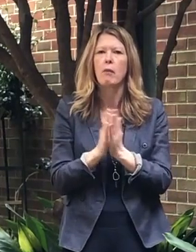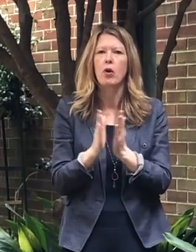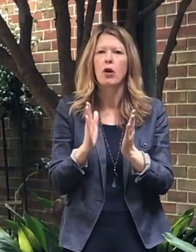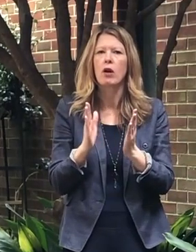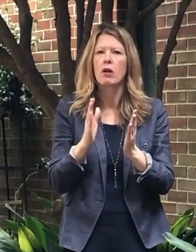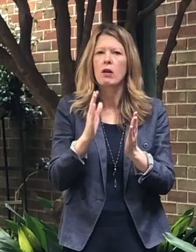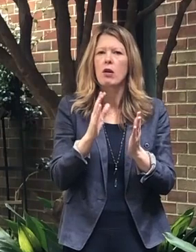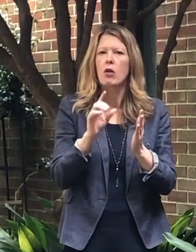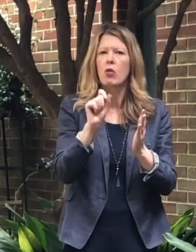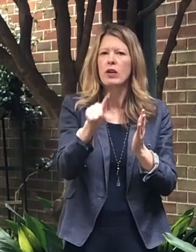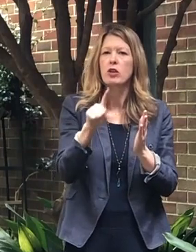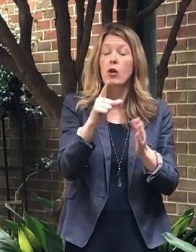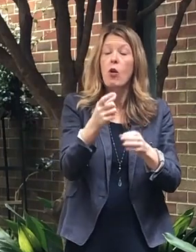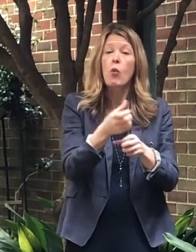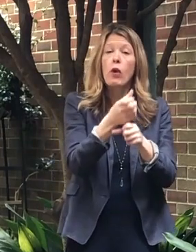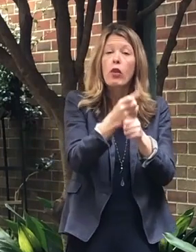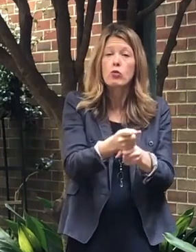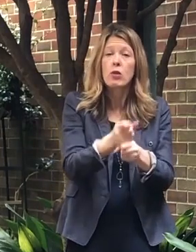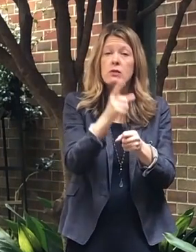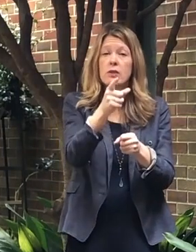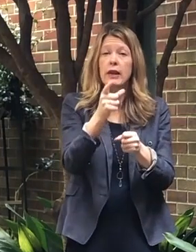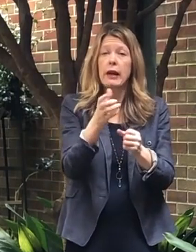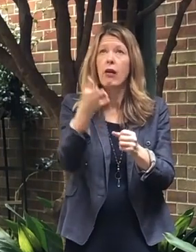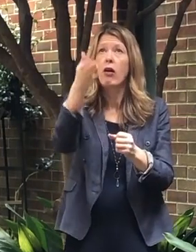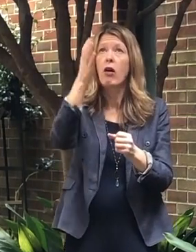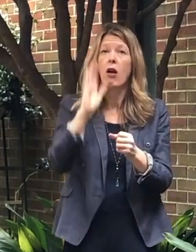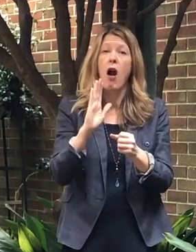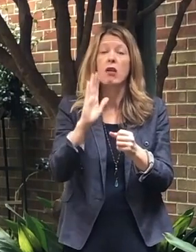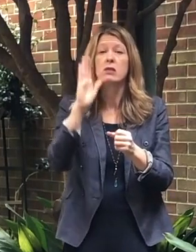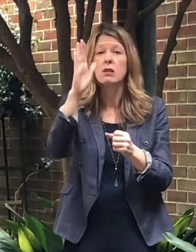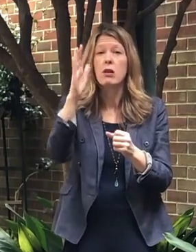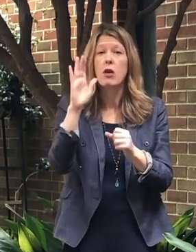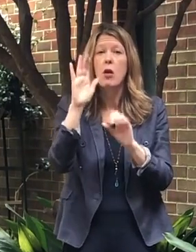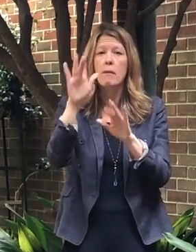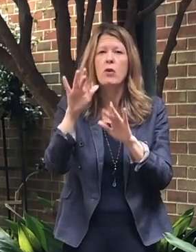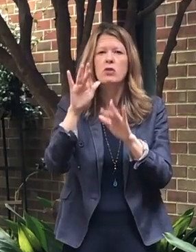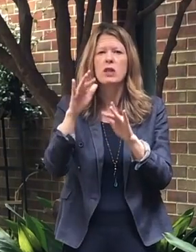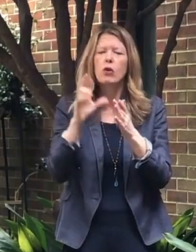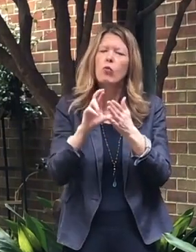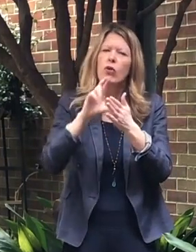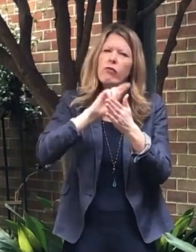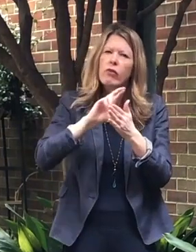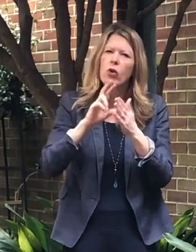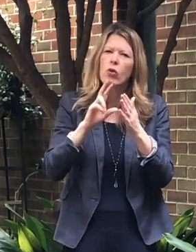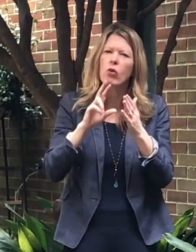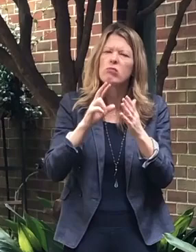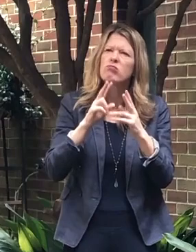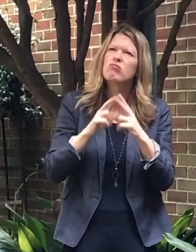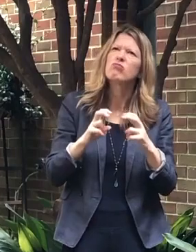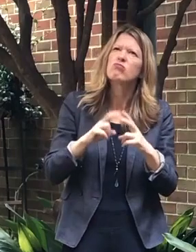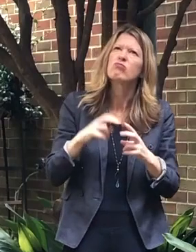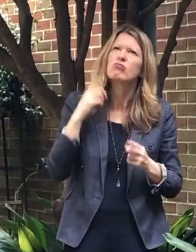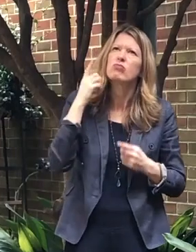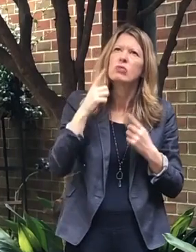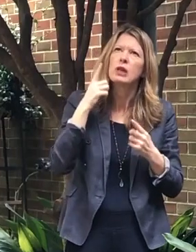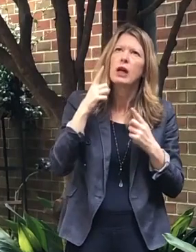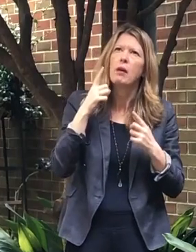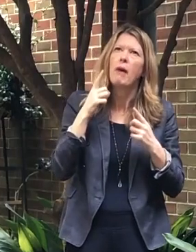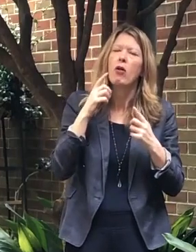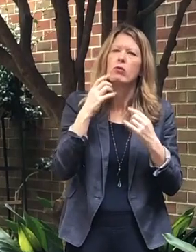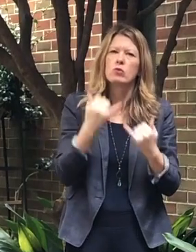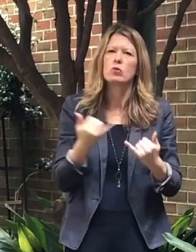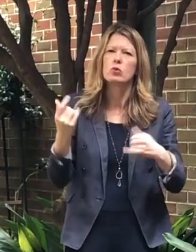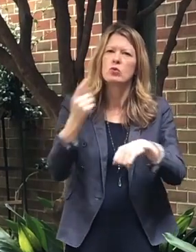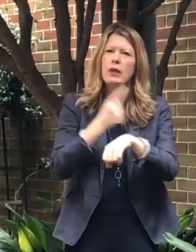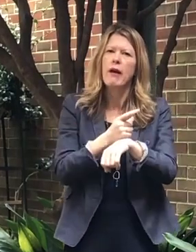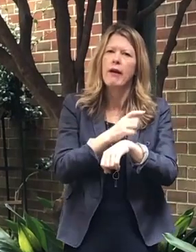With trust in God's mercy, review your actions and words in the day that is ending. Remember